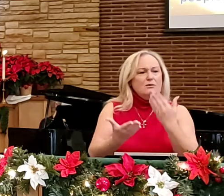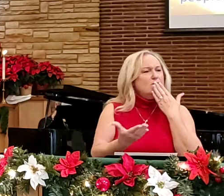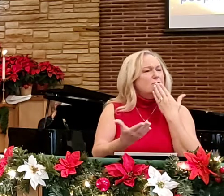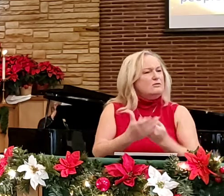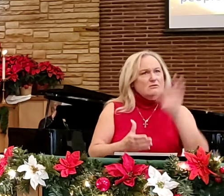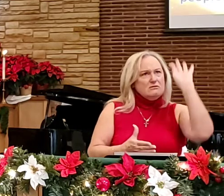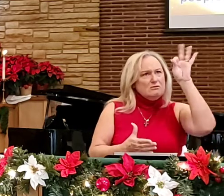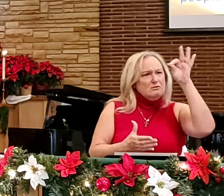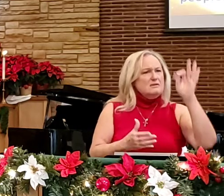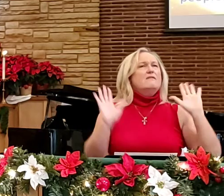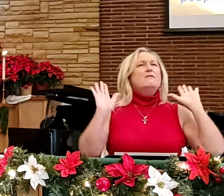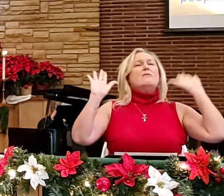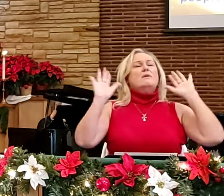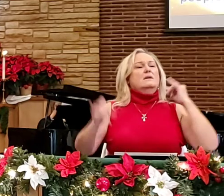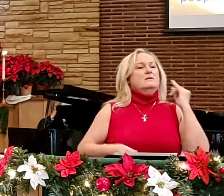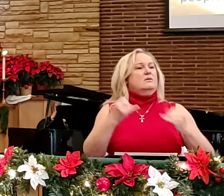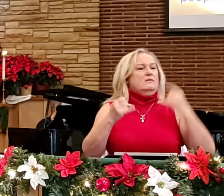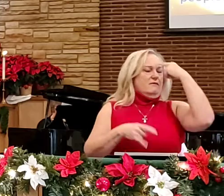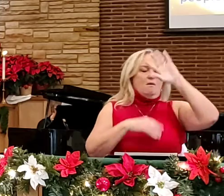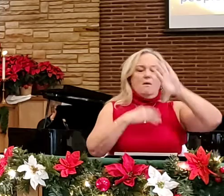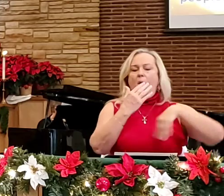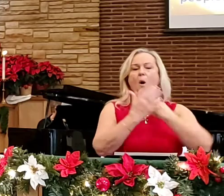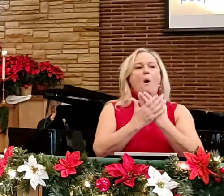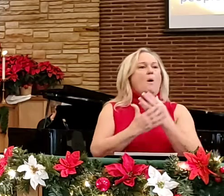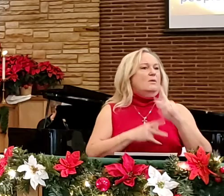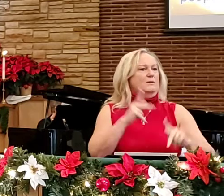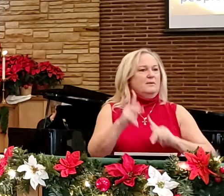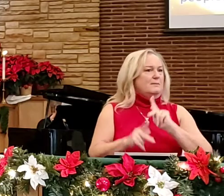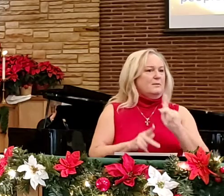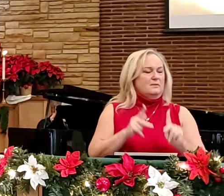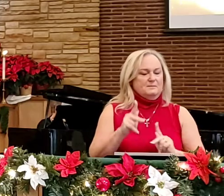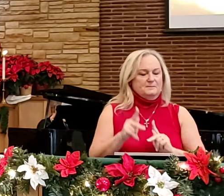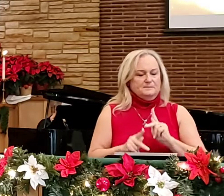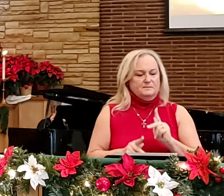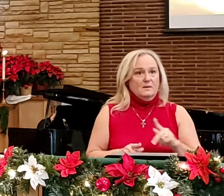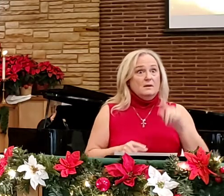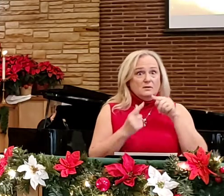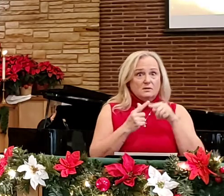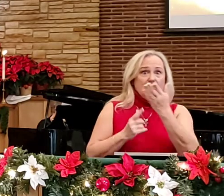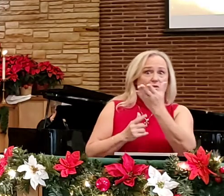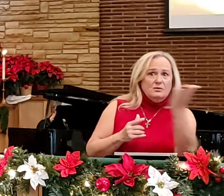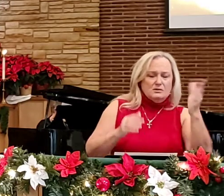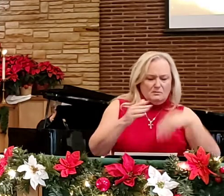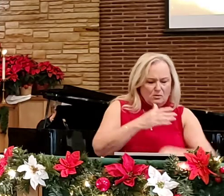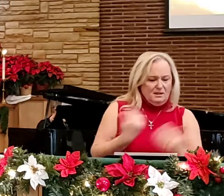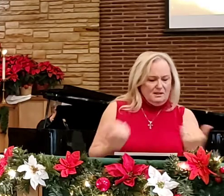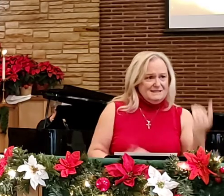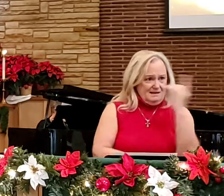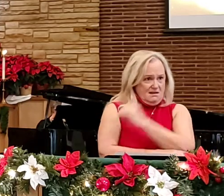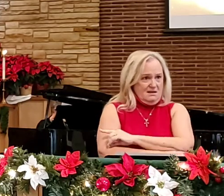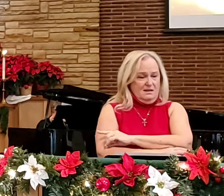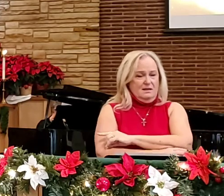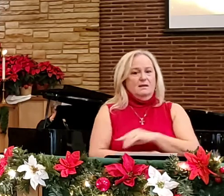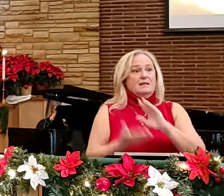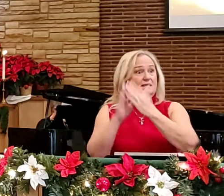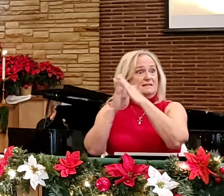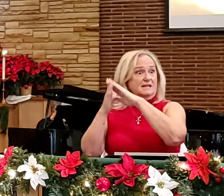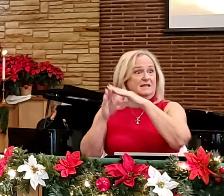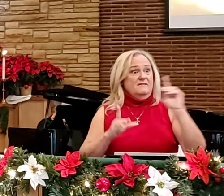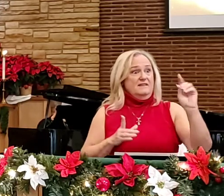news of great joy for all the people. To you is born this day in the city